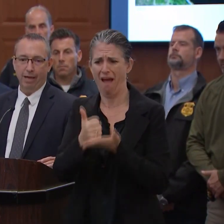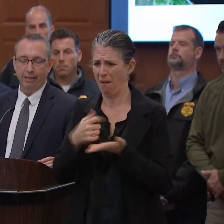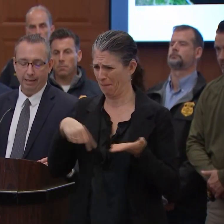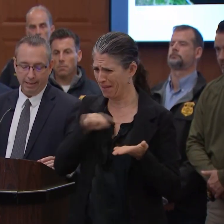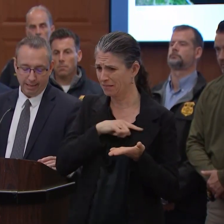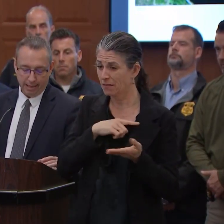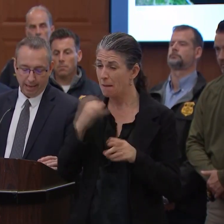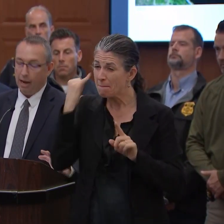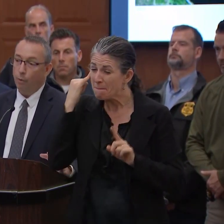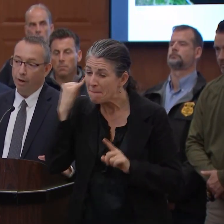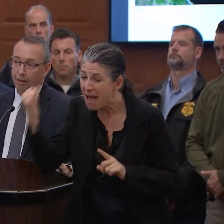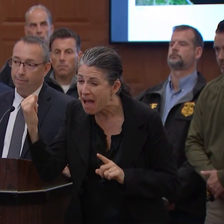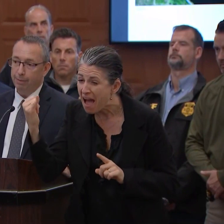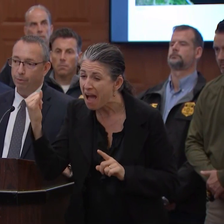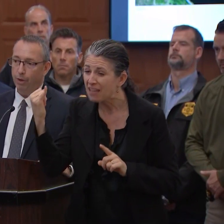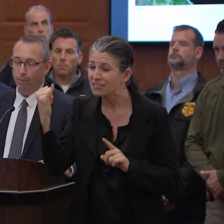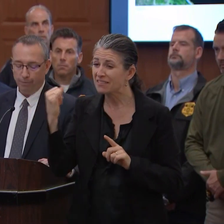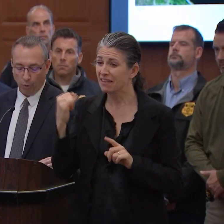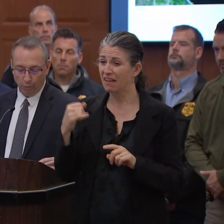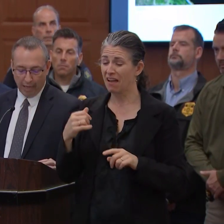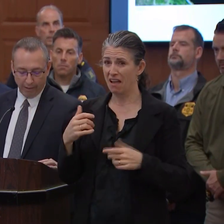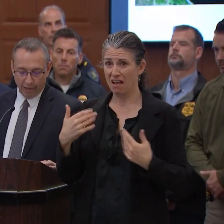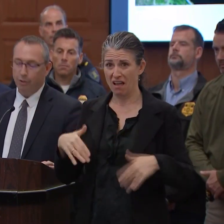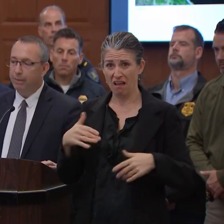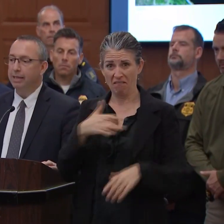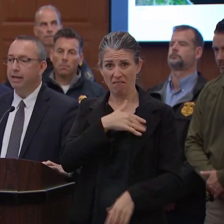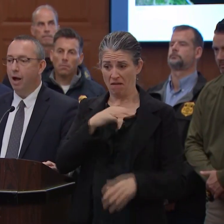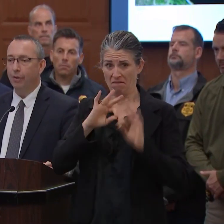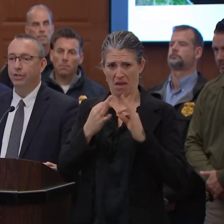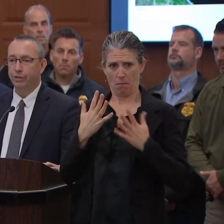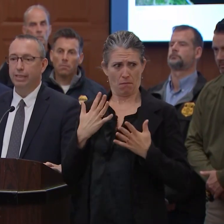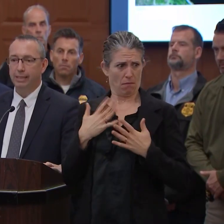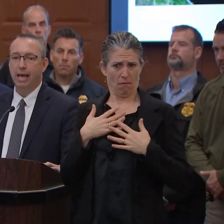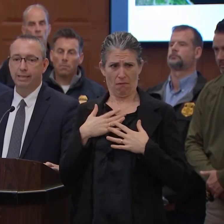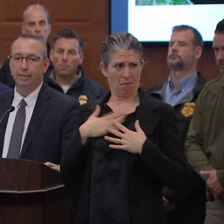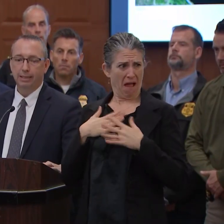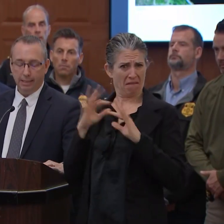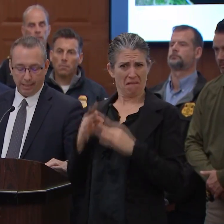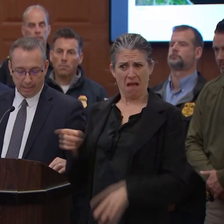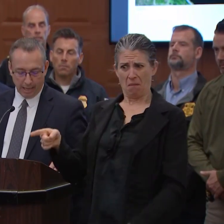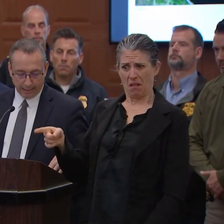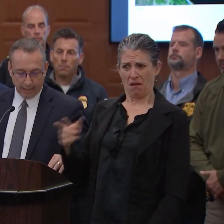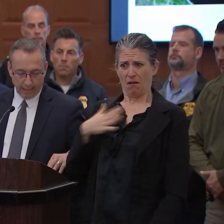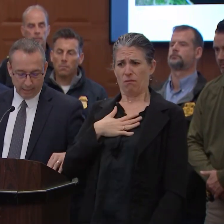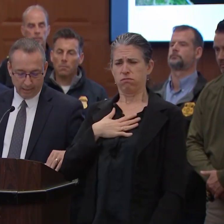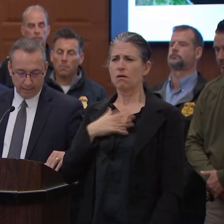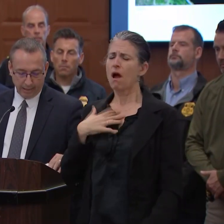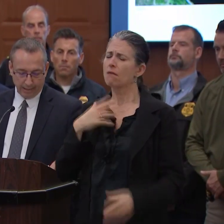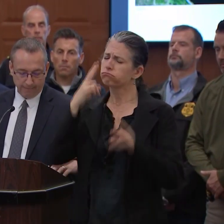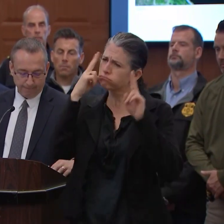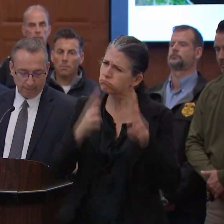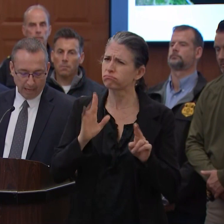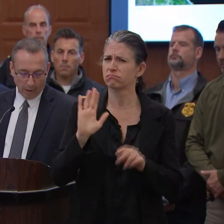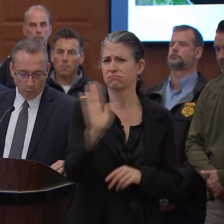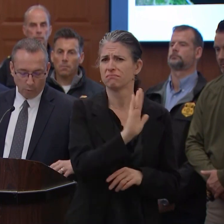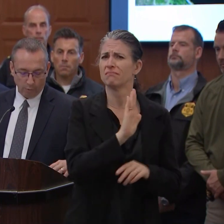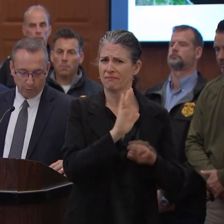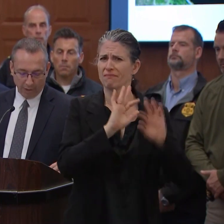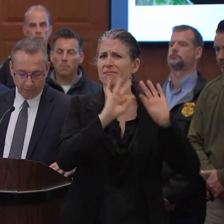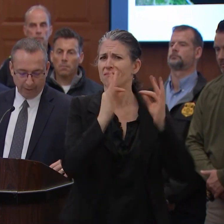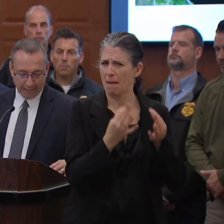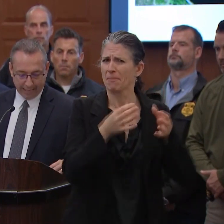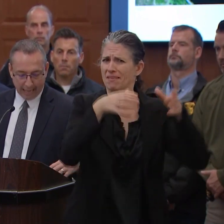traumatic event, and I want to let people know. So that they should be acknowledged in that. Again, I